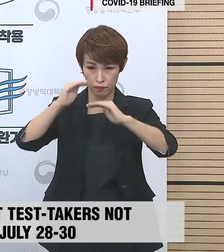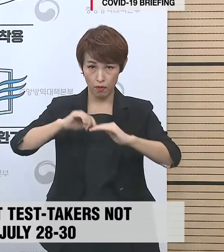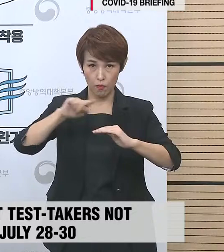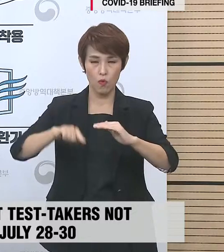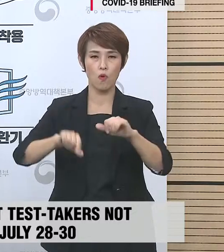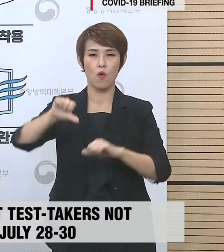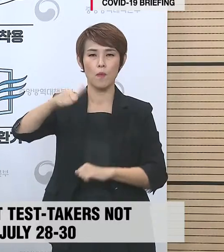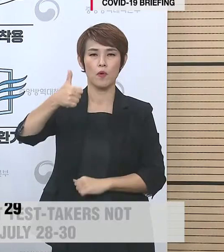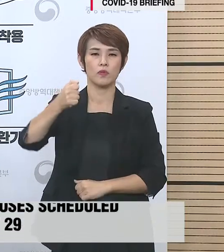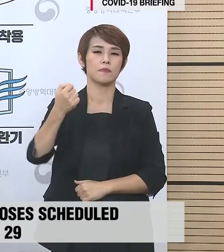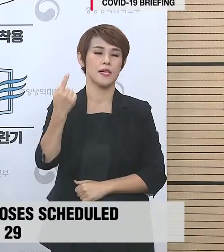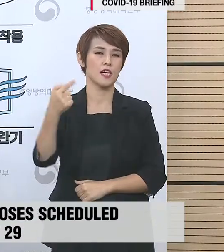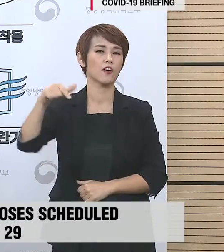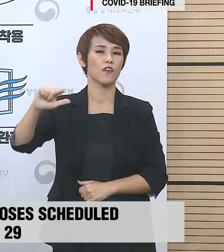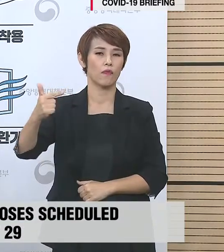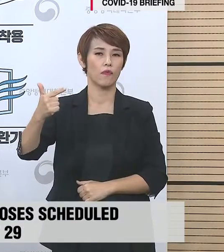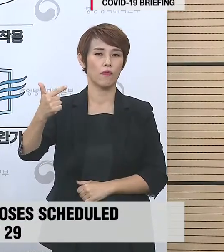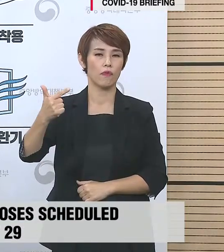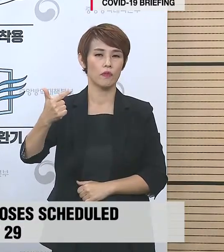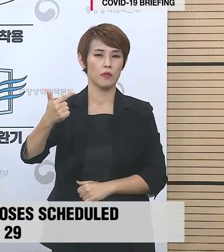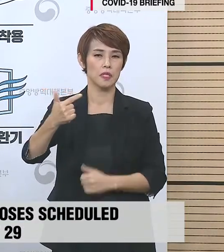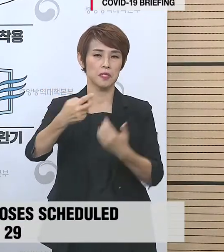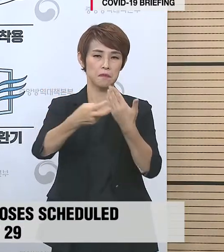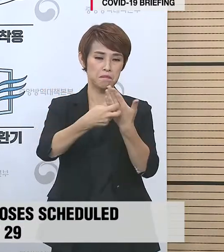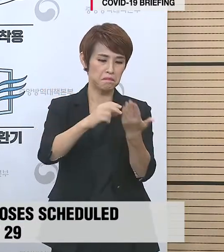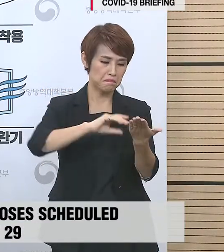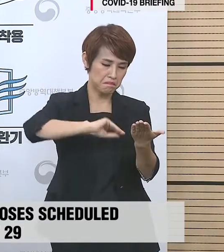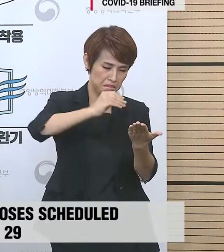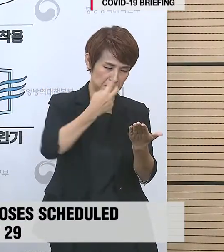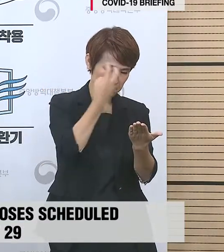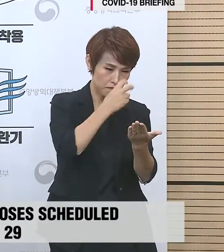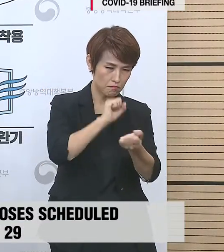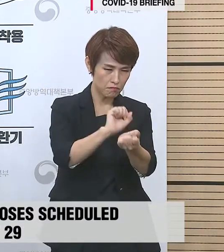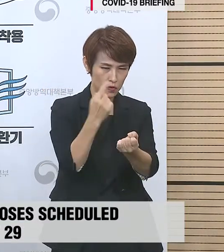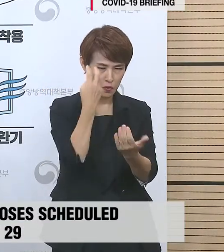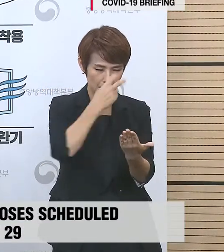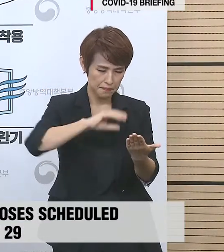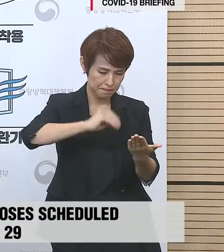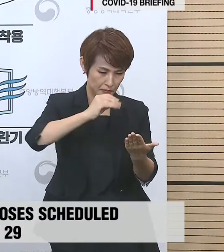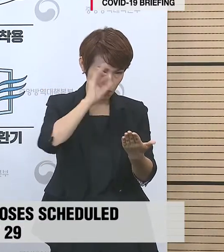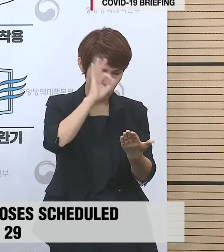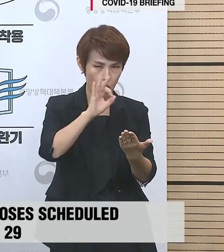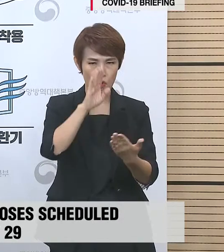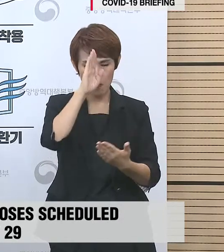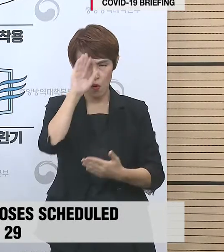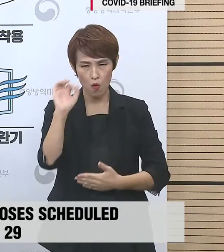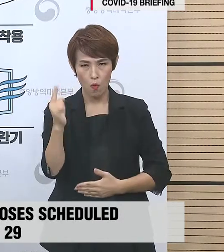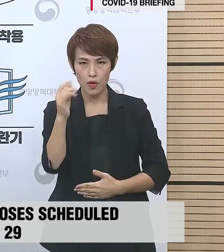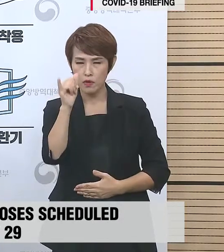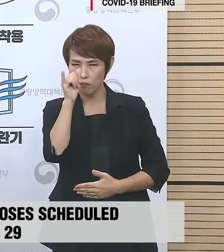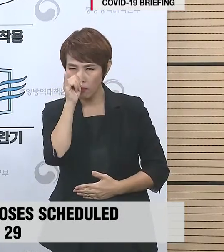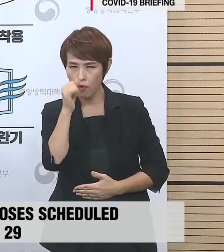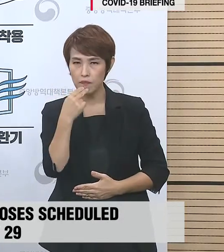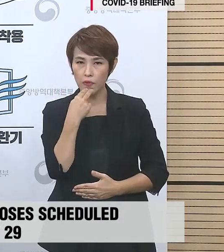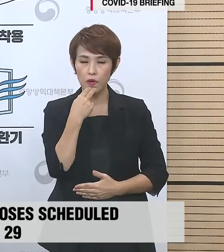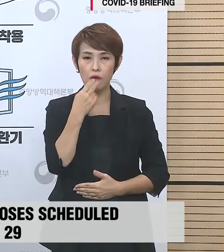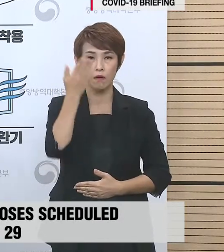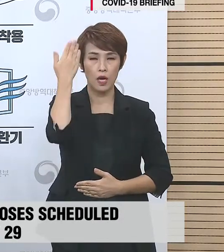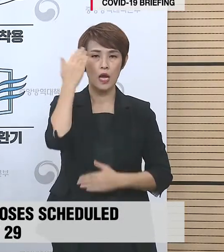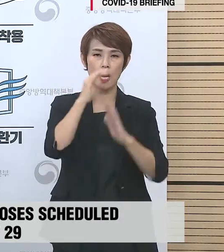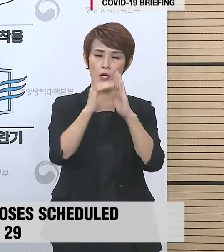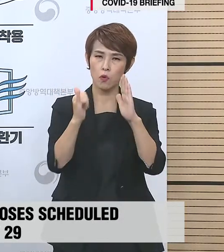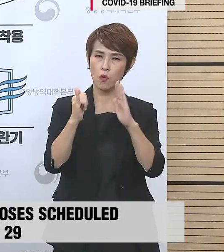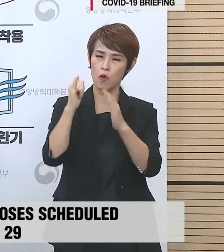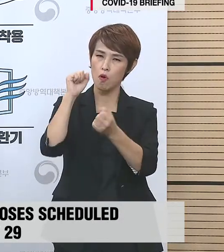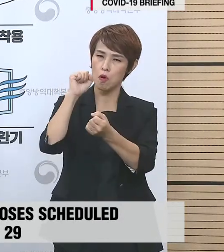have looked at 551 cases, and we have looked at the data and also medical data, and also